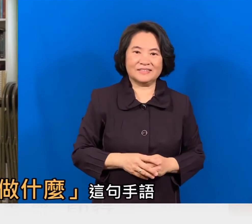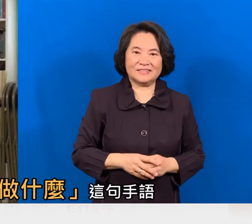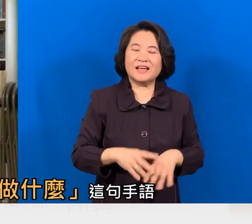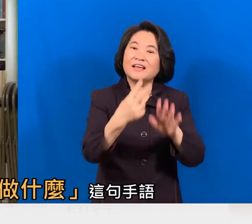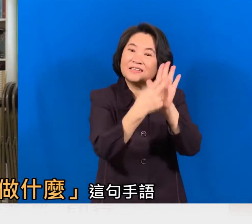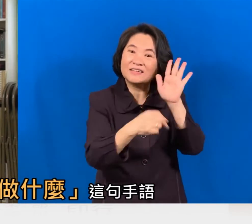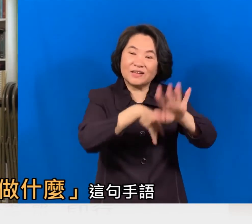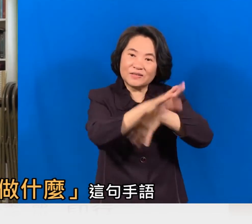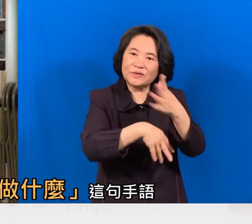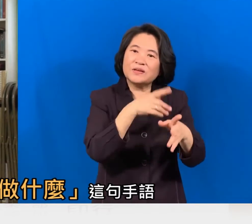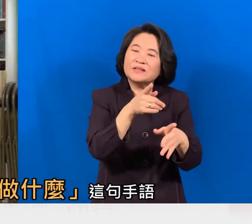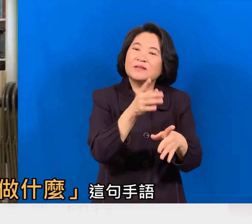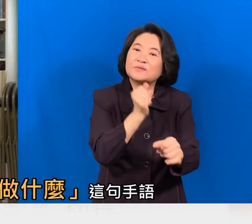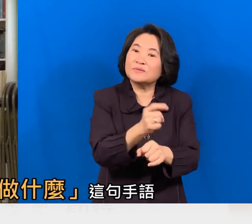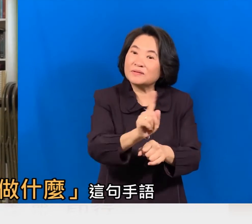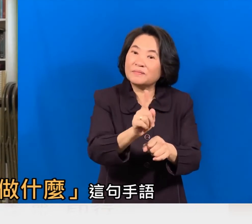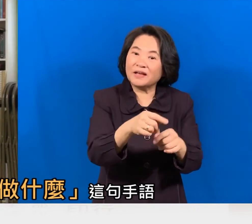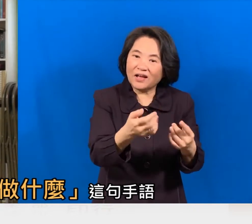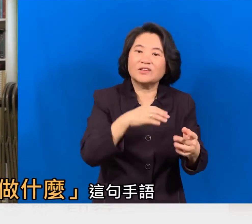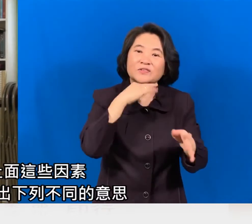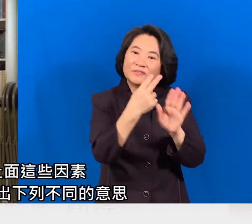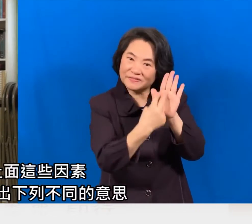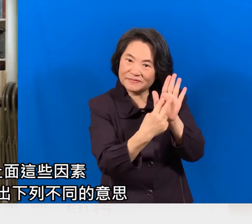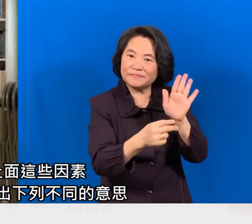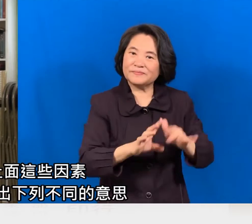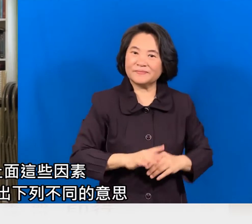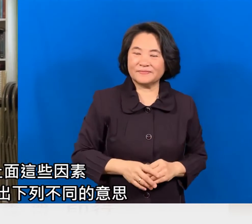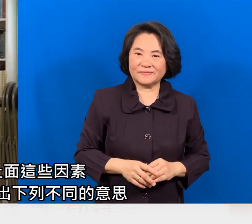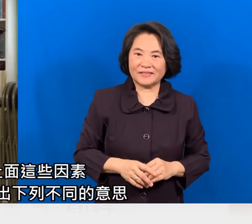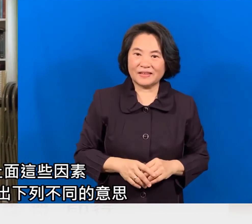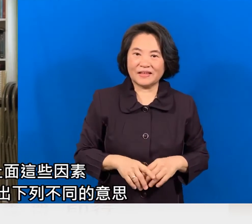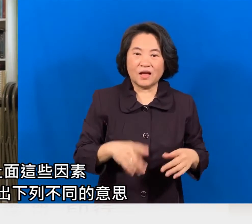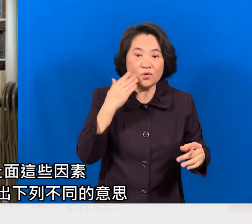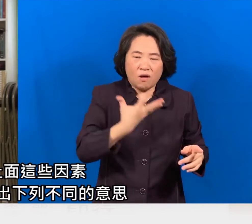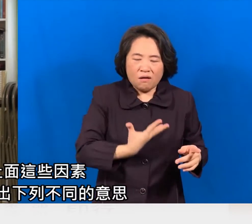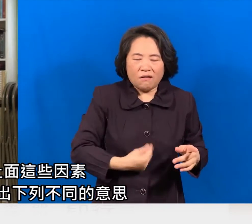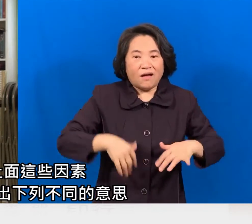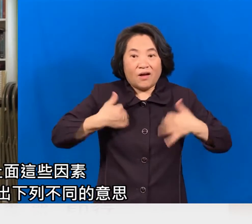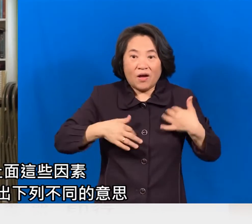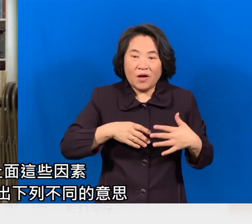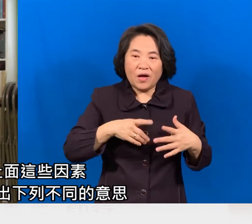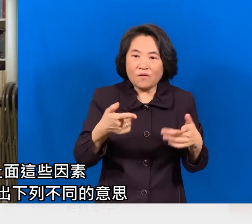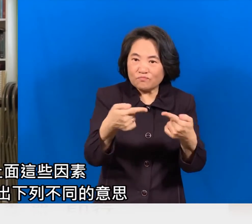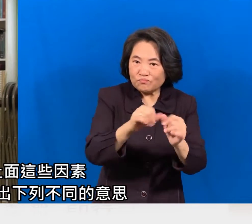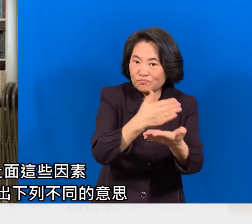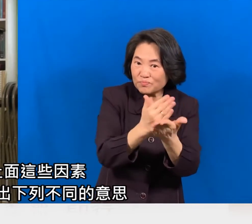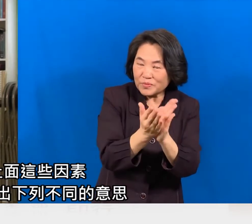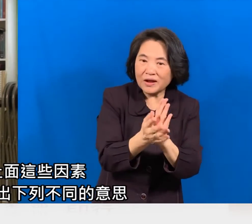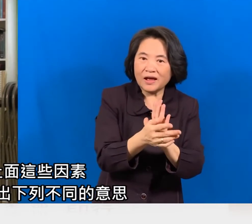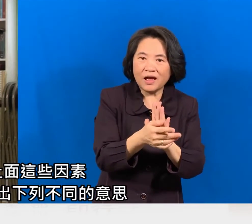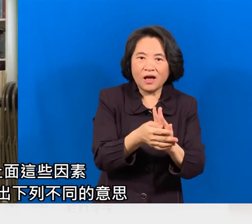For example, the signed utterance, "What are you doing?" when modified by the above-mentioned factors, can express